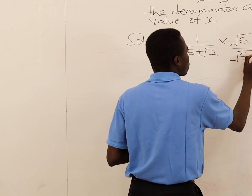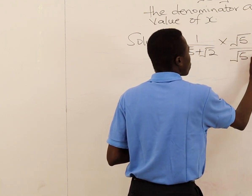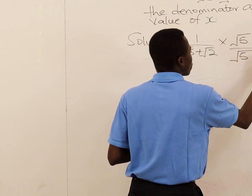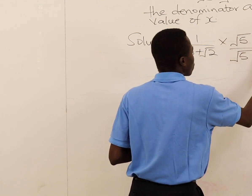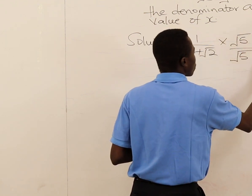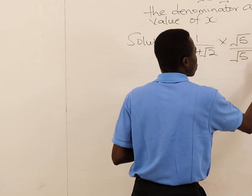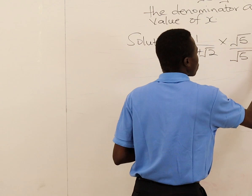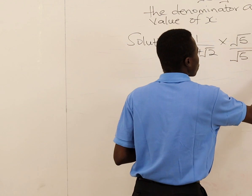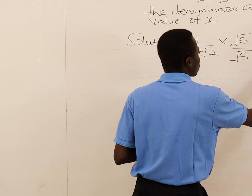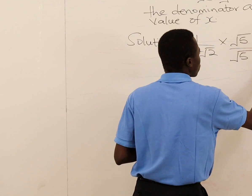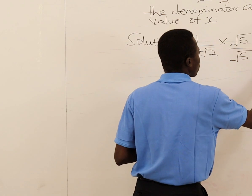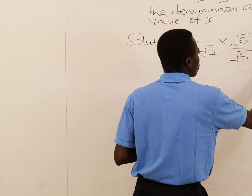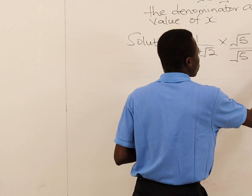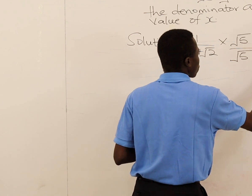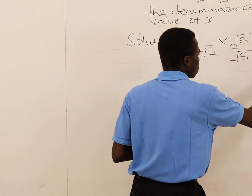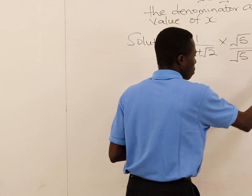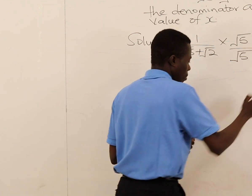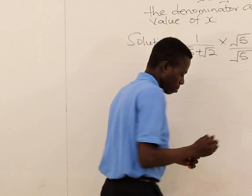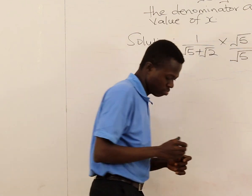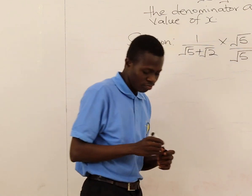of 5 minus square root of 2.